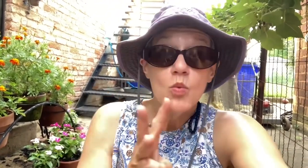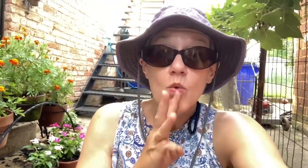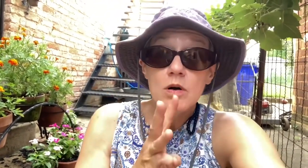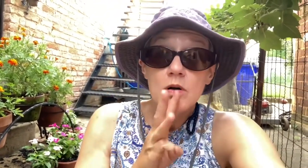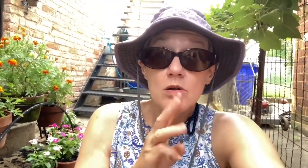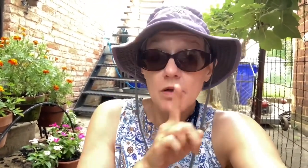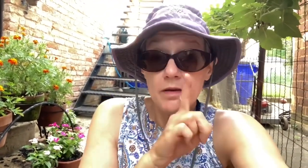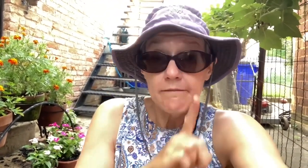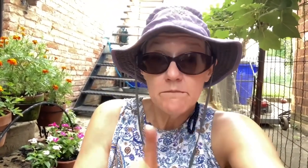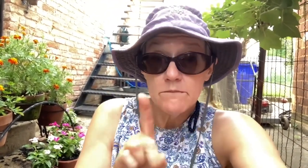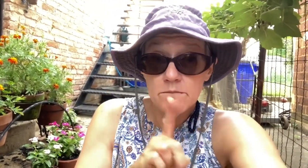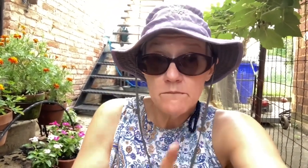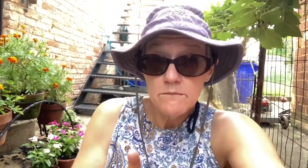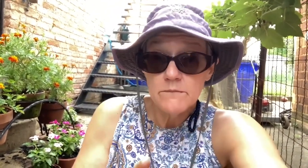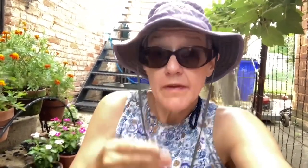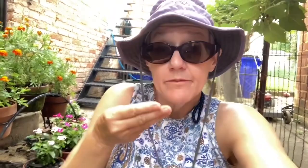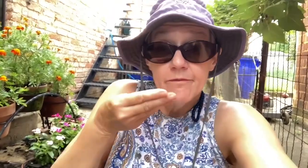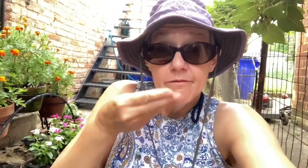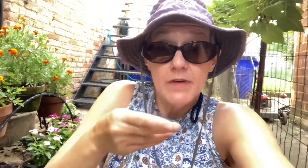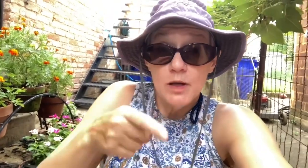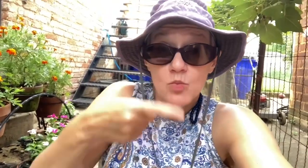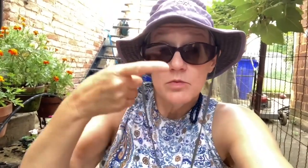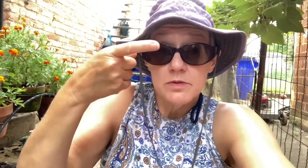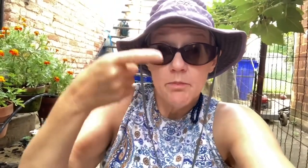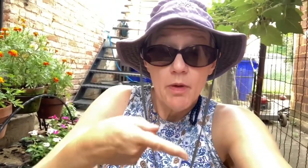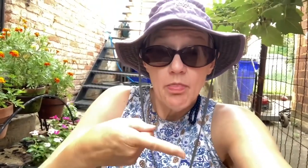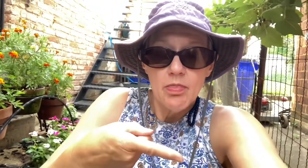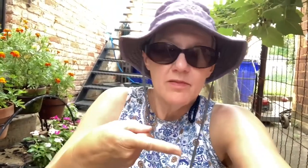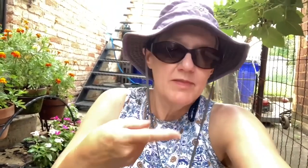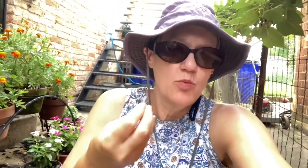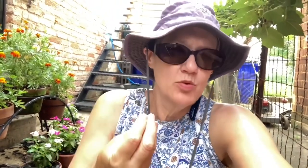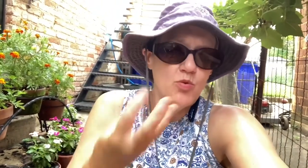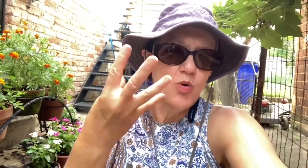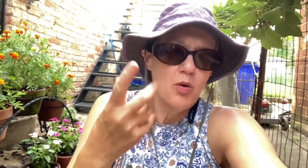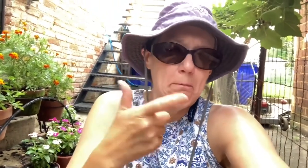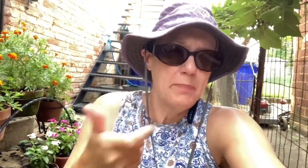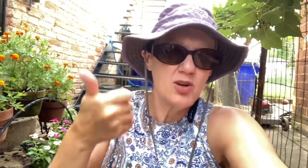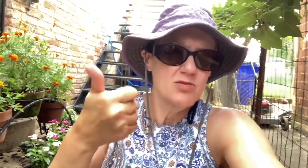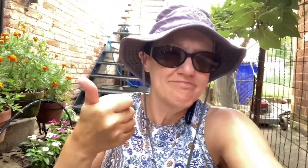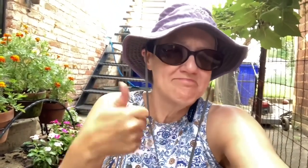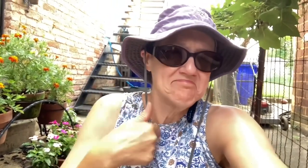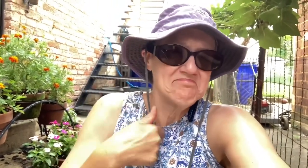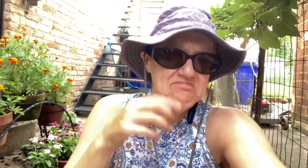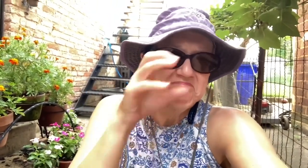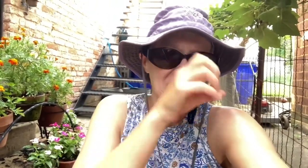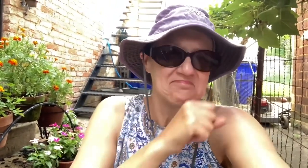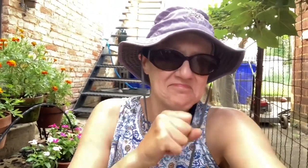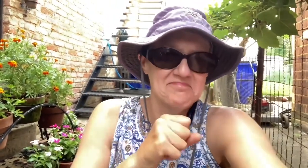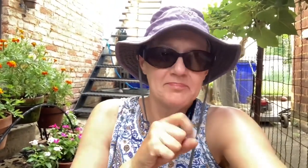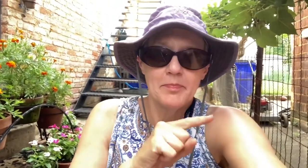Now, if I went every week and watered and fed them once a month, I assume they would grow bigger.